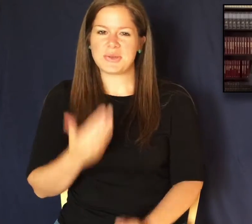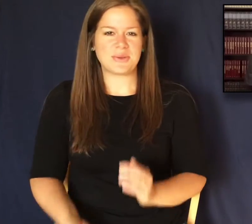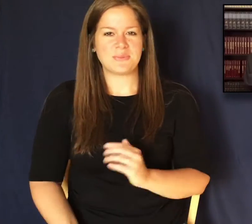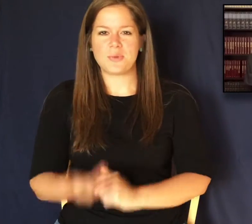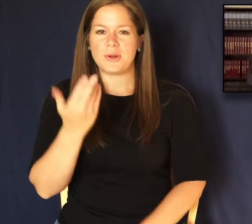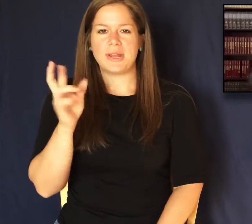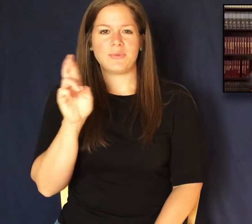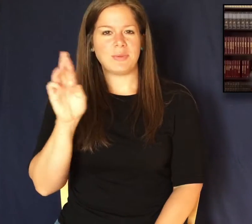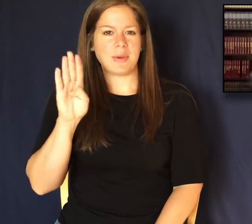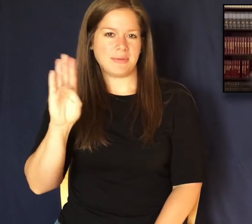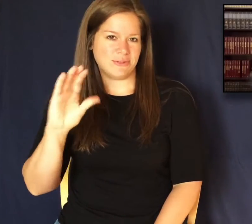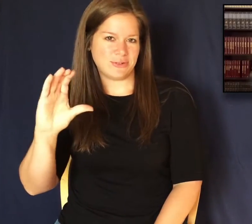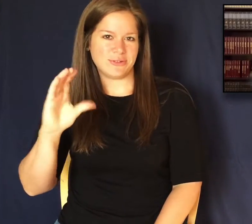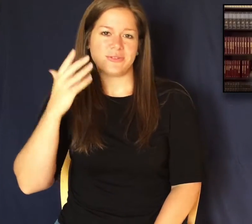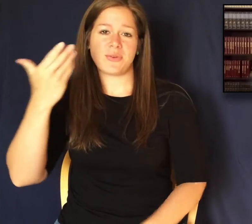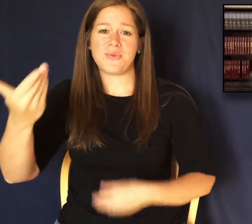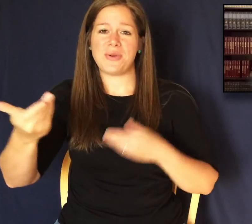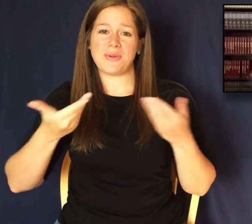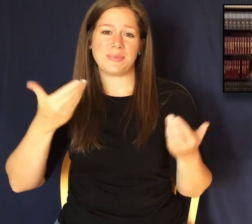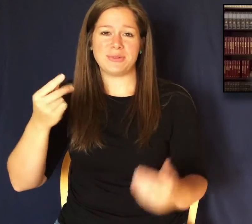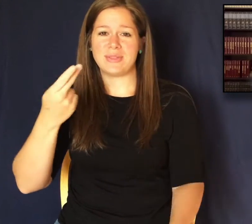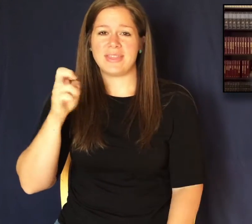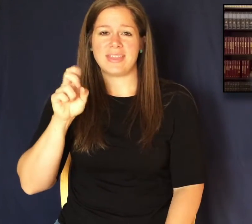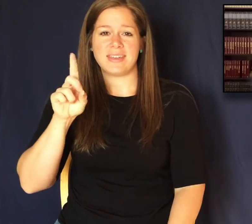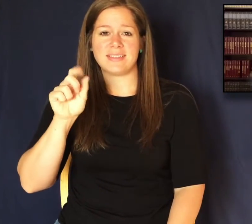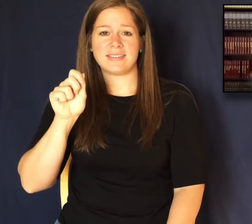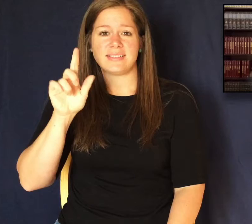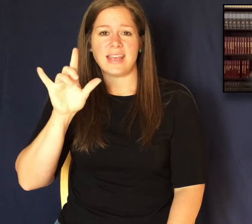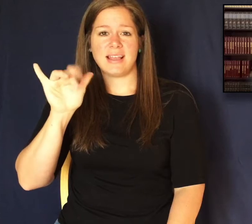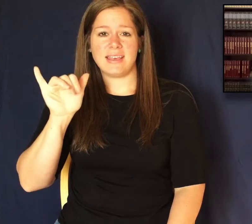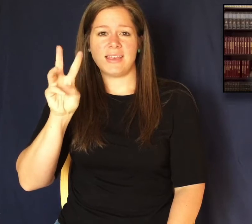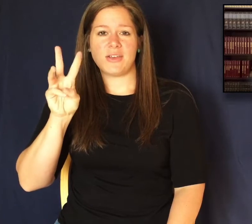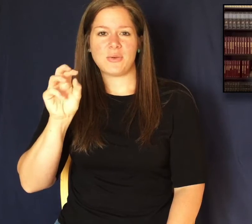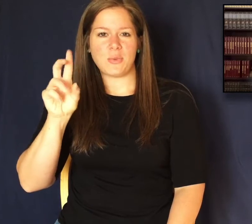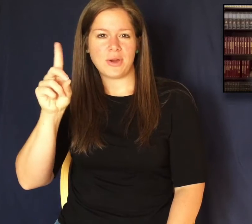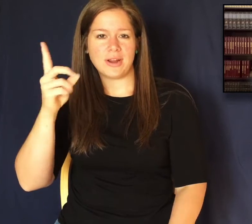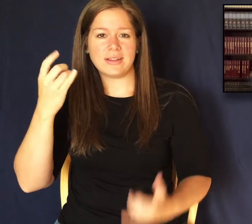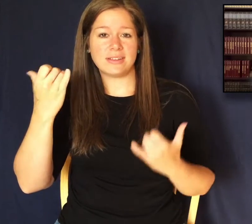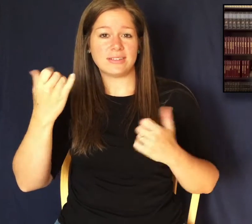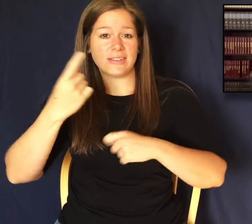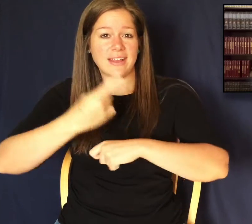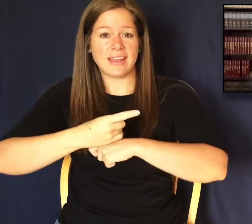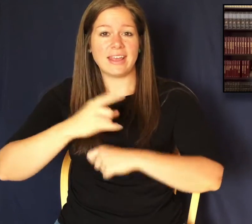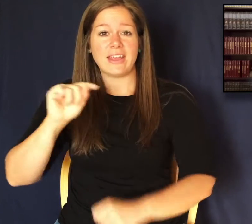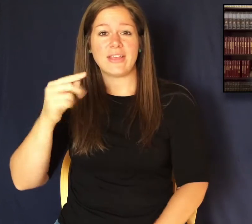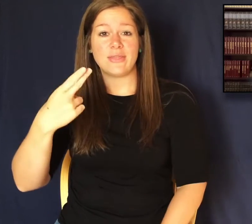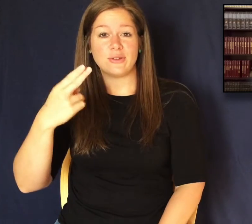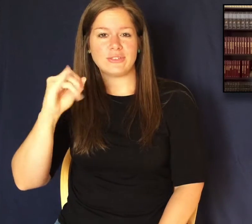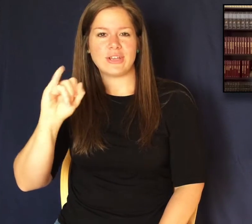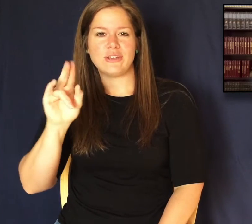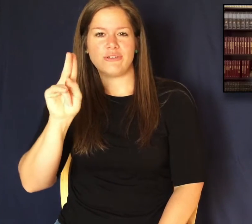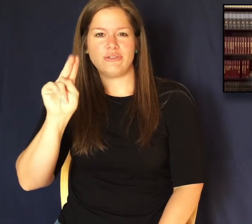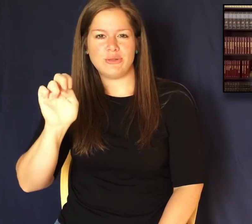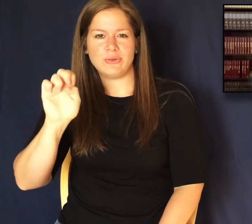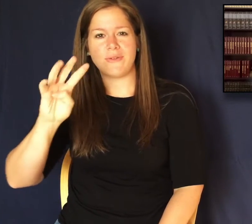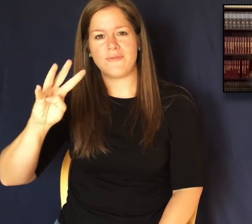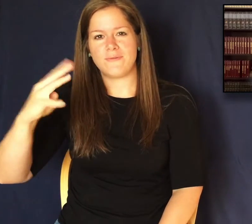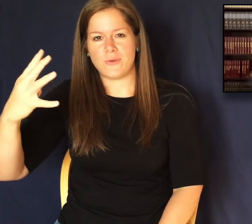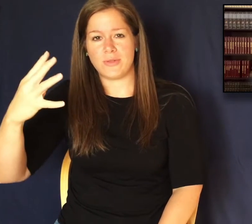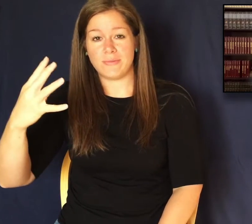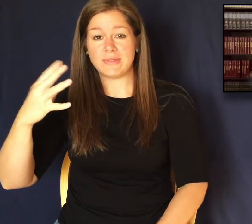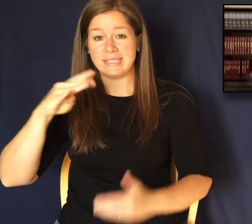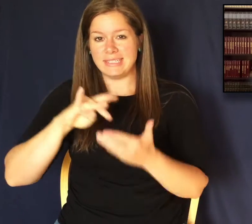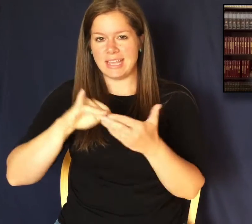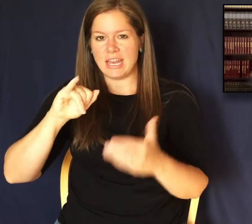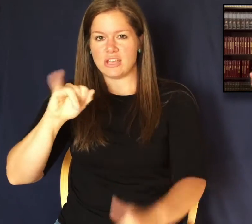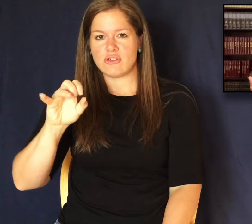Good morning, Redeemer, and welcome to your daily word. It is Thursday, June the 4th, and we're in John chapter 11. The death of Lazarus